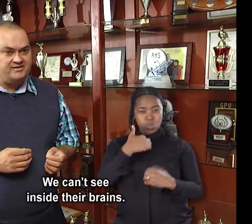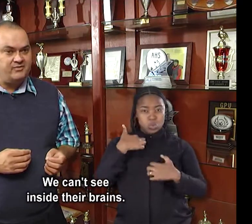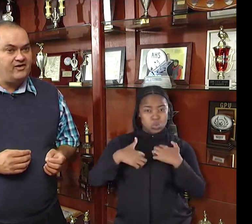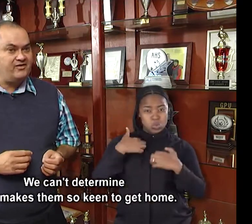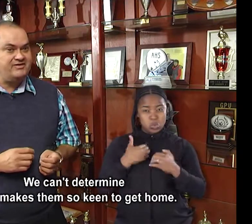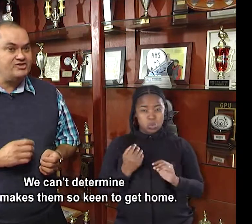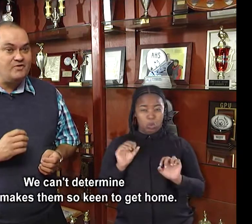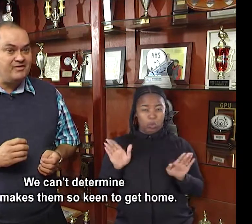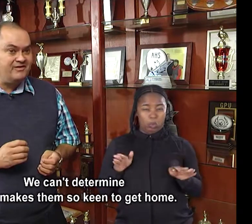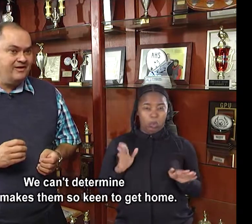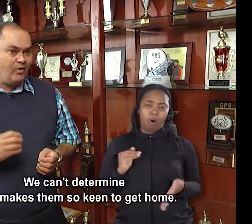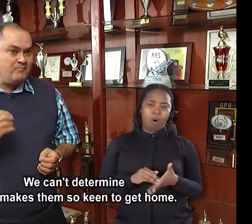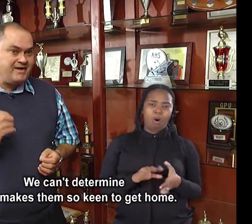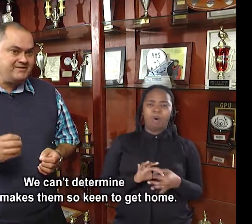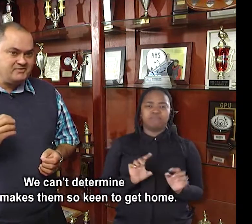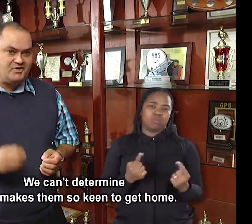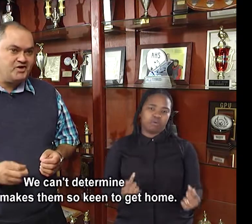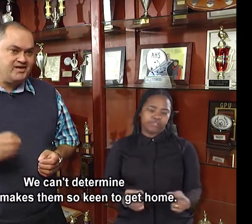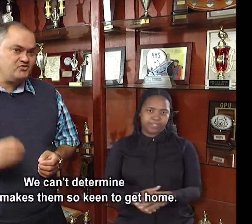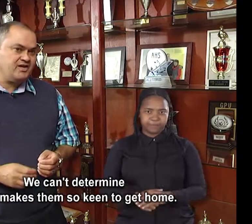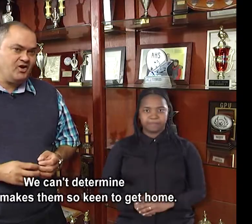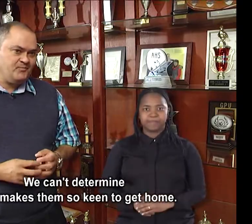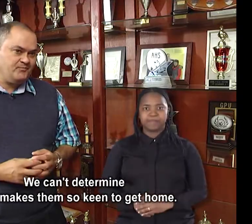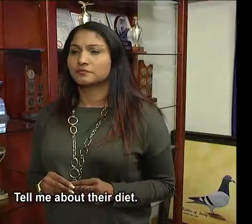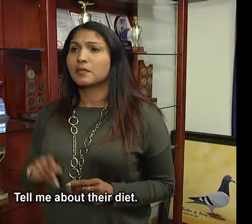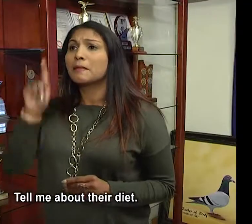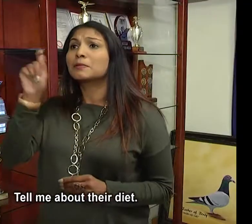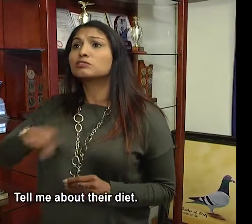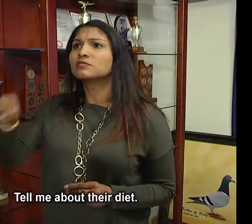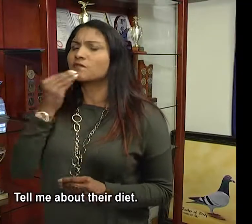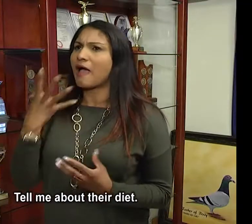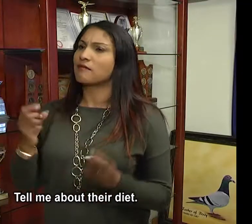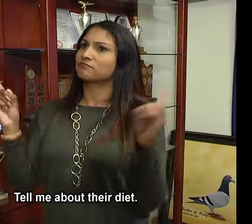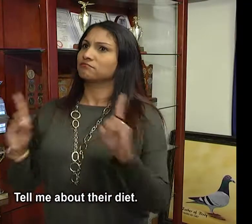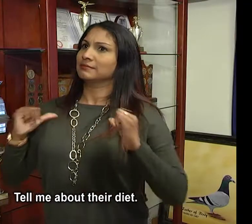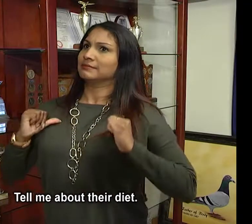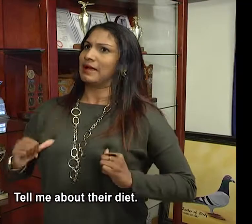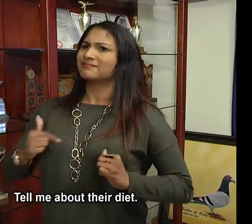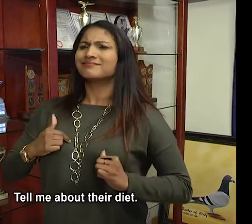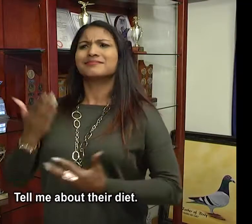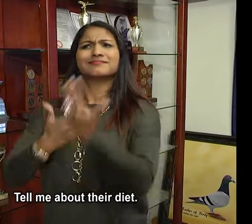their brains, and we cannot determine what makes them so keen to get home. Tell me about their diet.